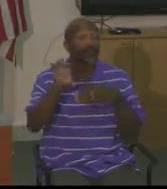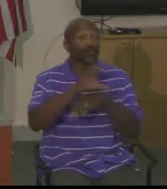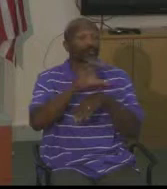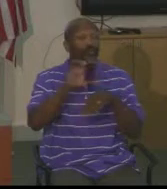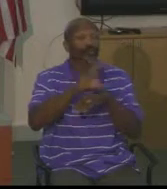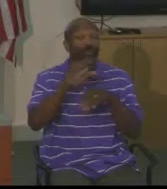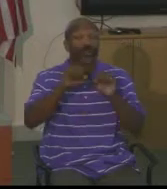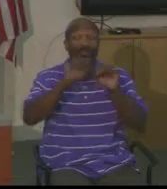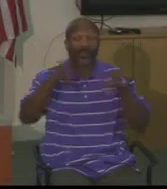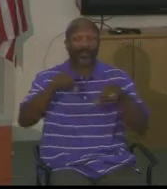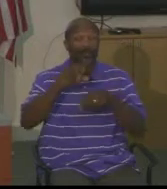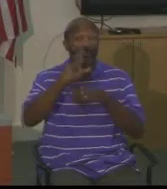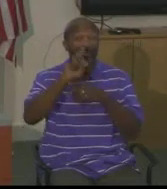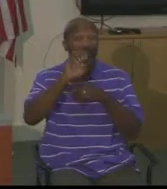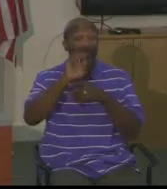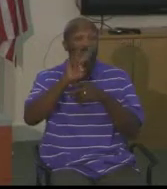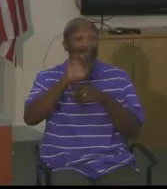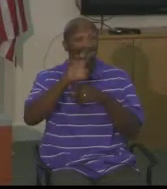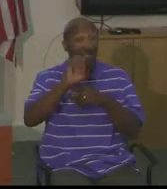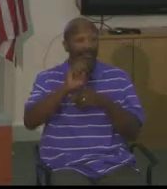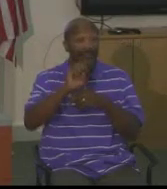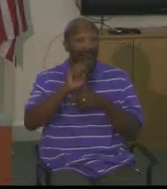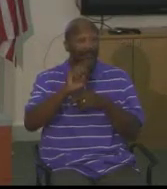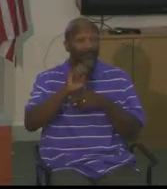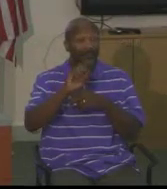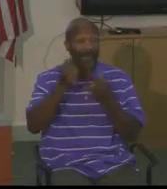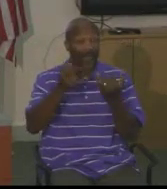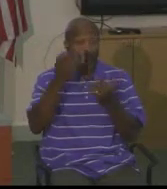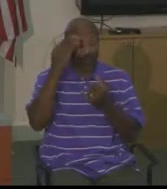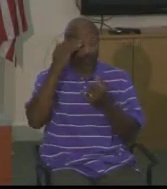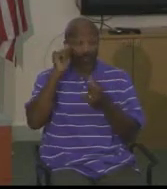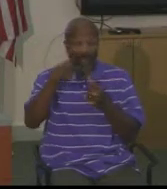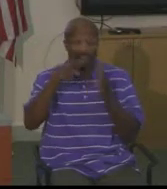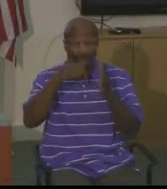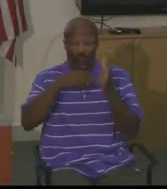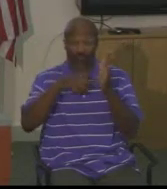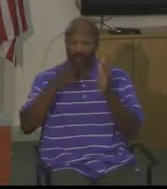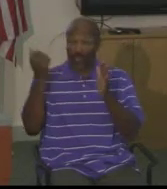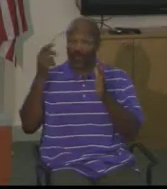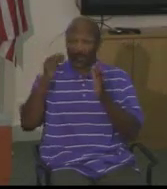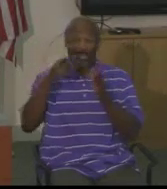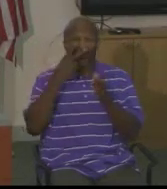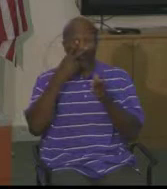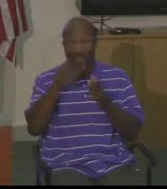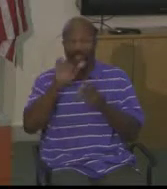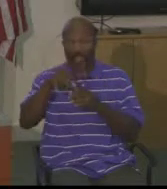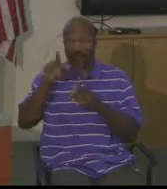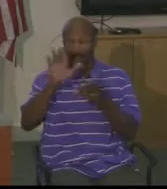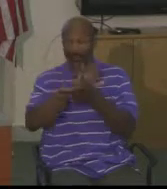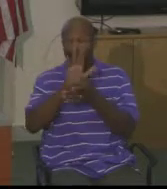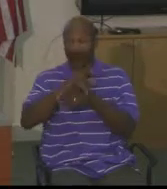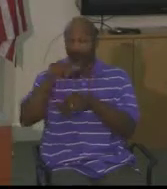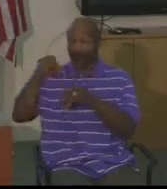when you have a chance, you now have it. Now it's large enough for you to be able to read. You may want to look at this document